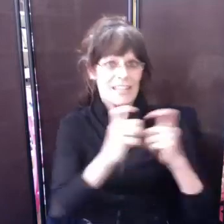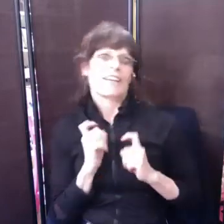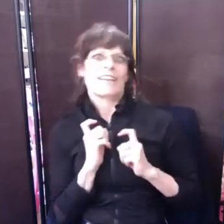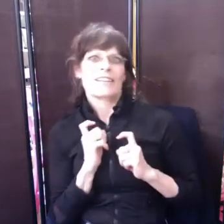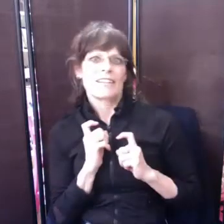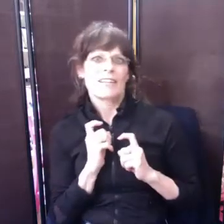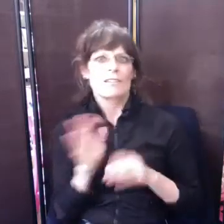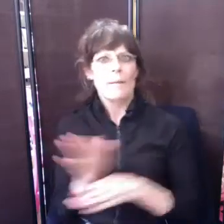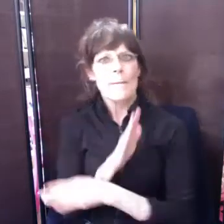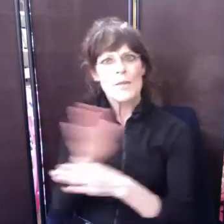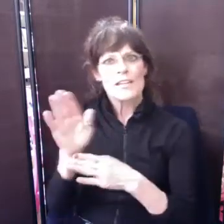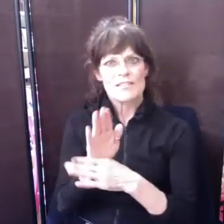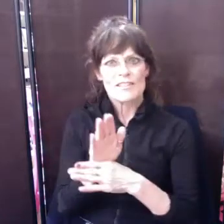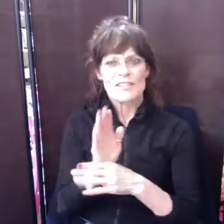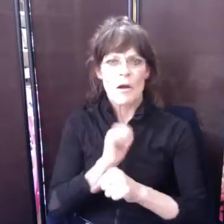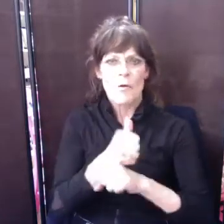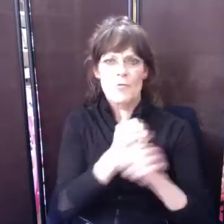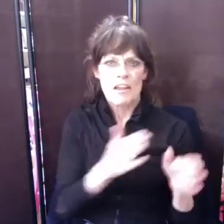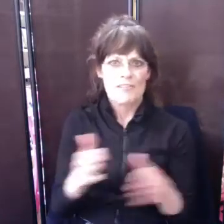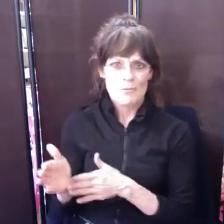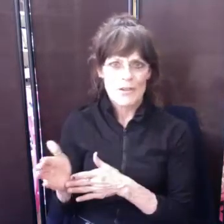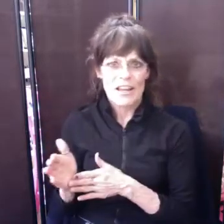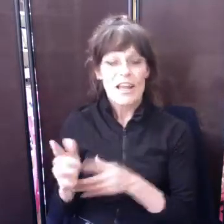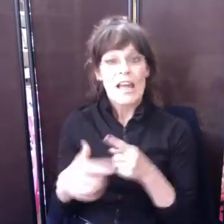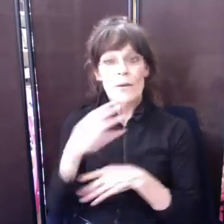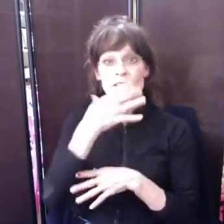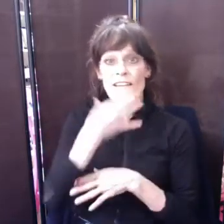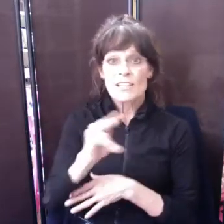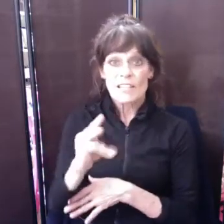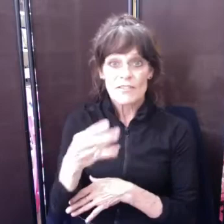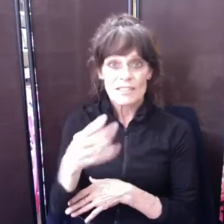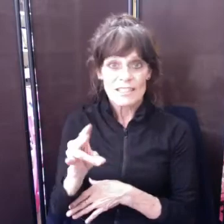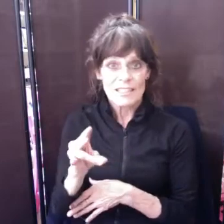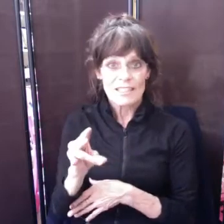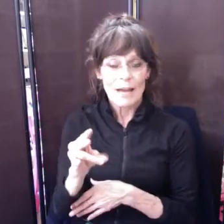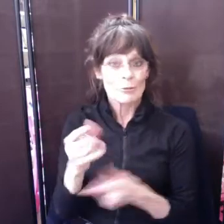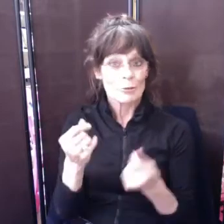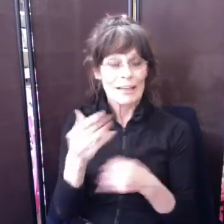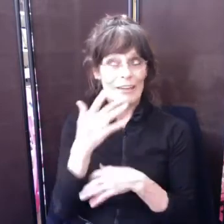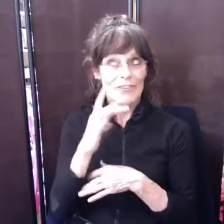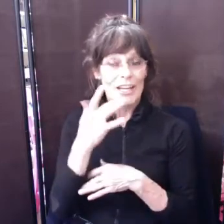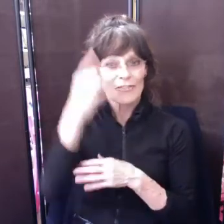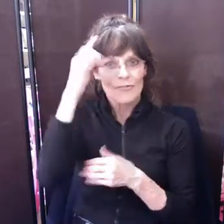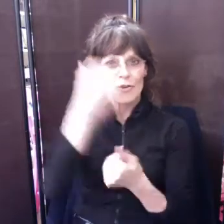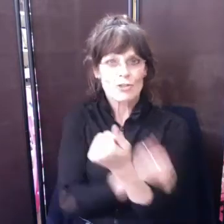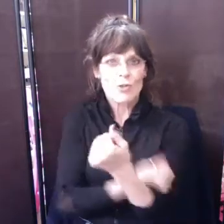business arrangement. And when I was 17, I was doing a favor for a drug dealer named Gimpy,